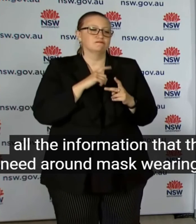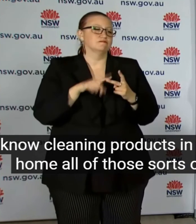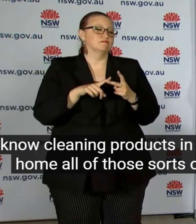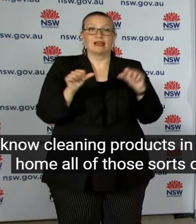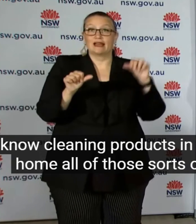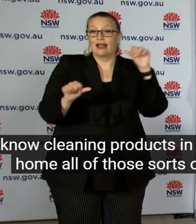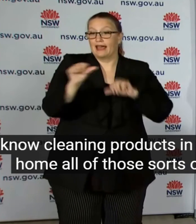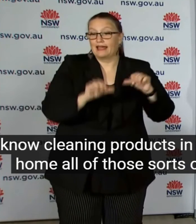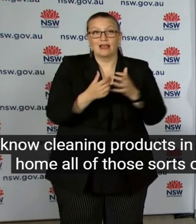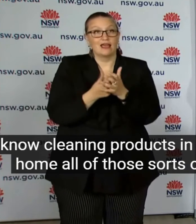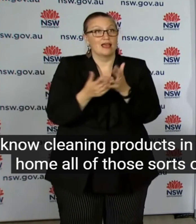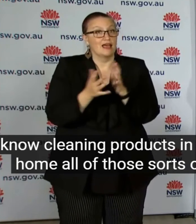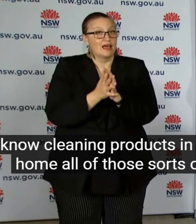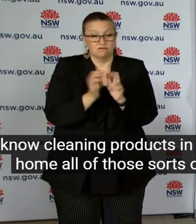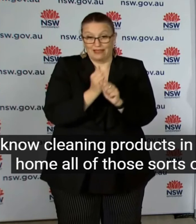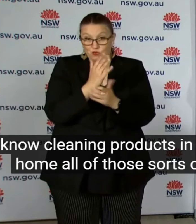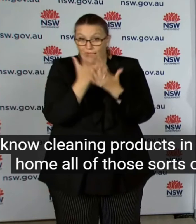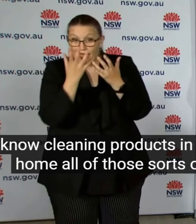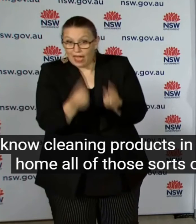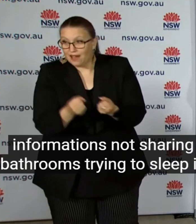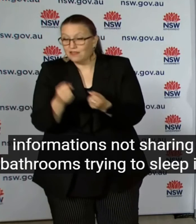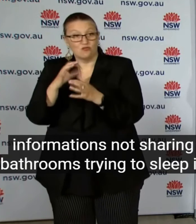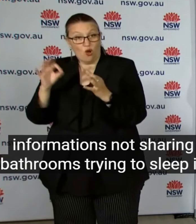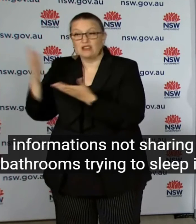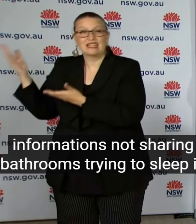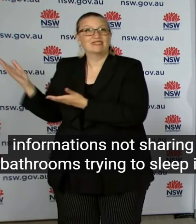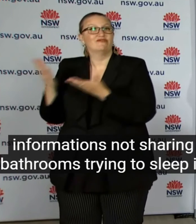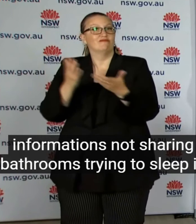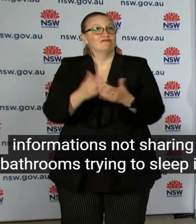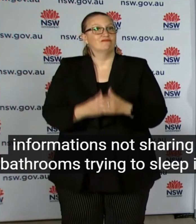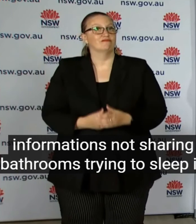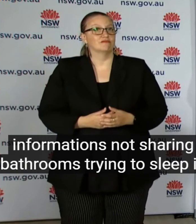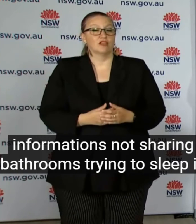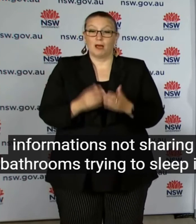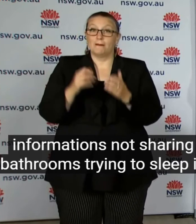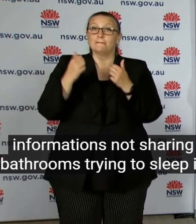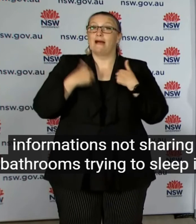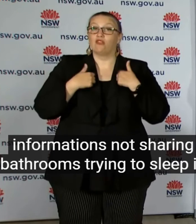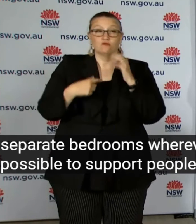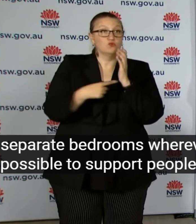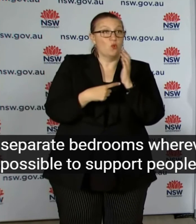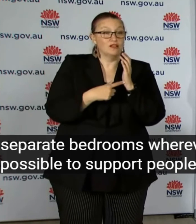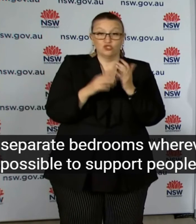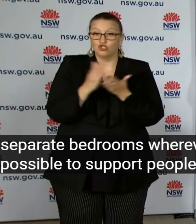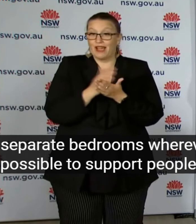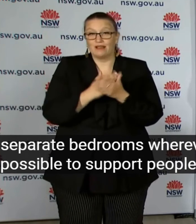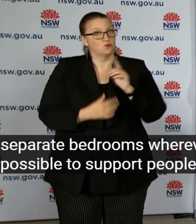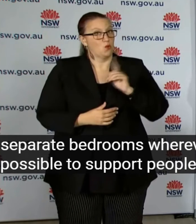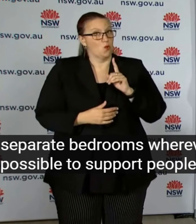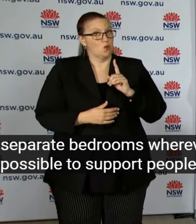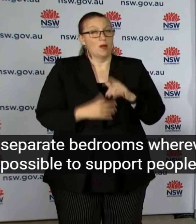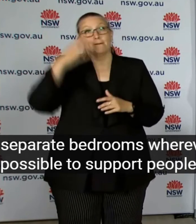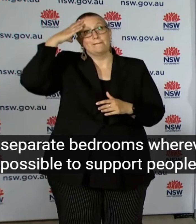of those sorts of informations, not sharing bathrooms, trying to sleep in separate bedrooms, wherever possible to support people to safely